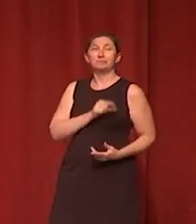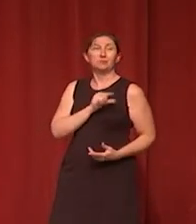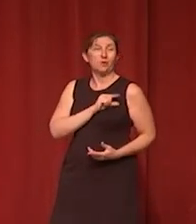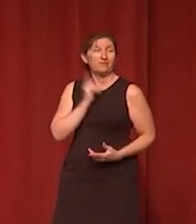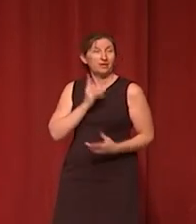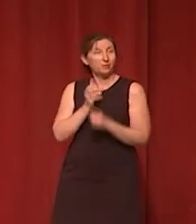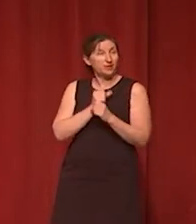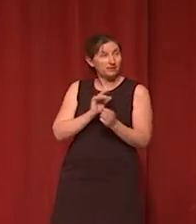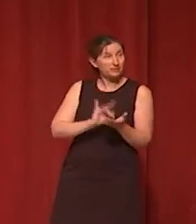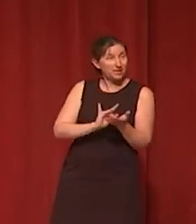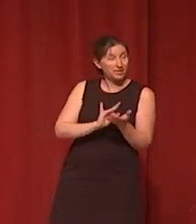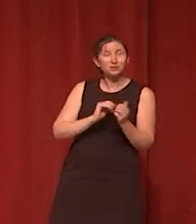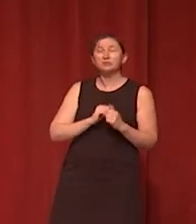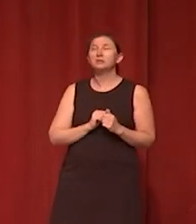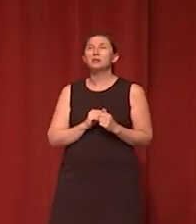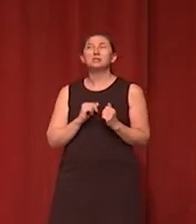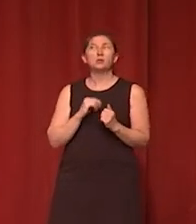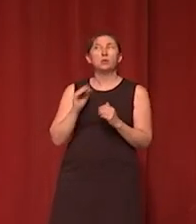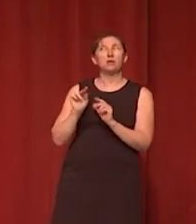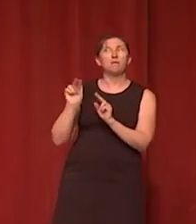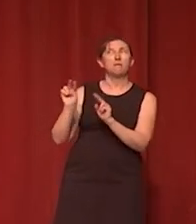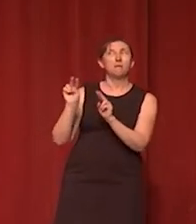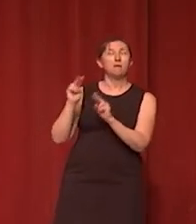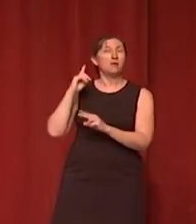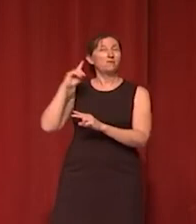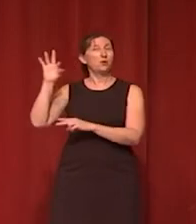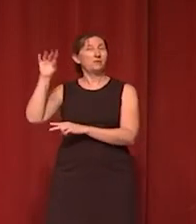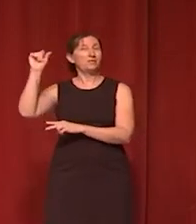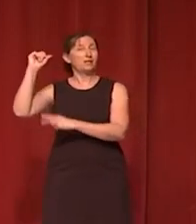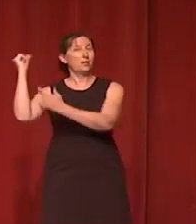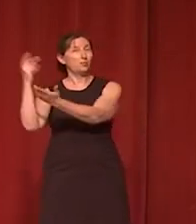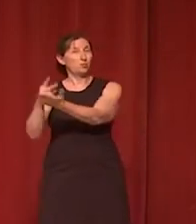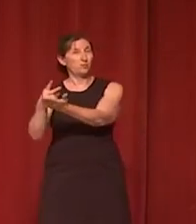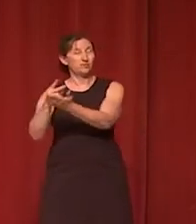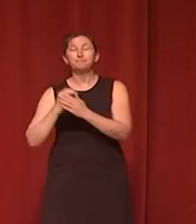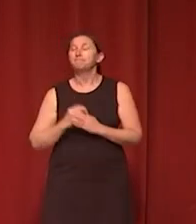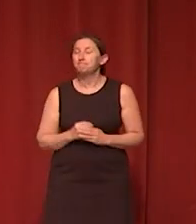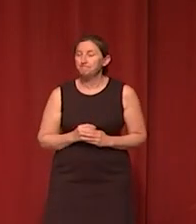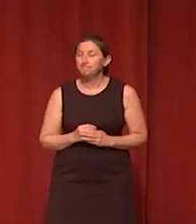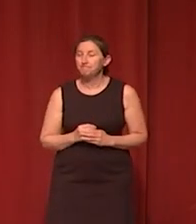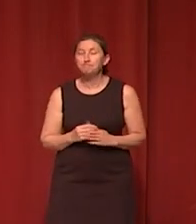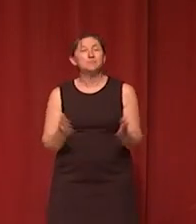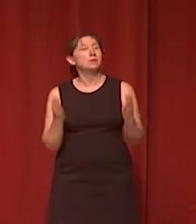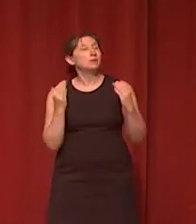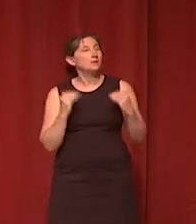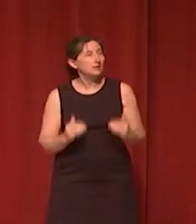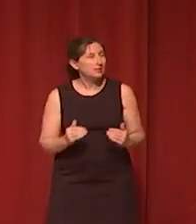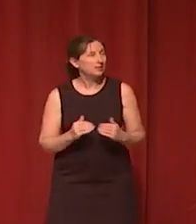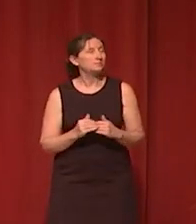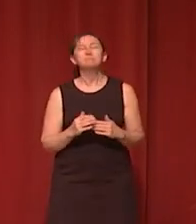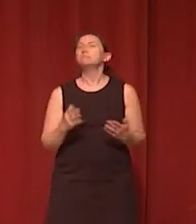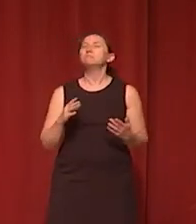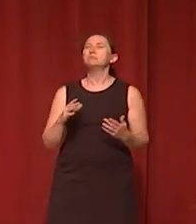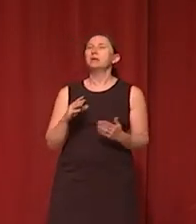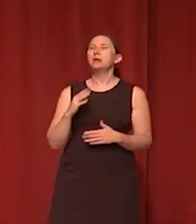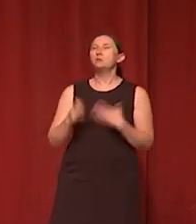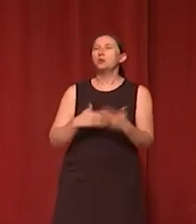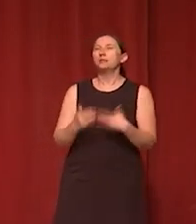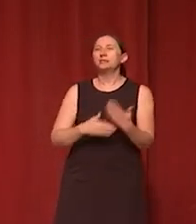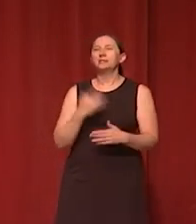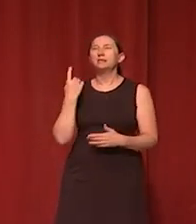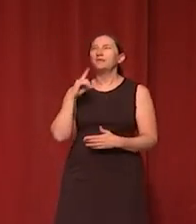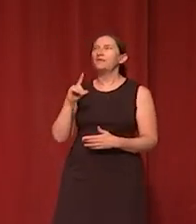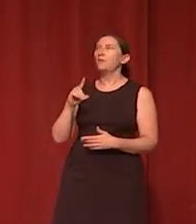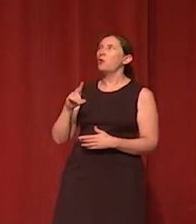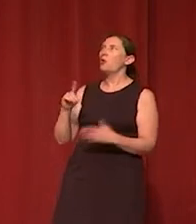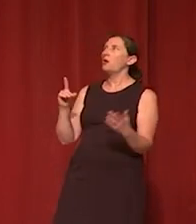when that approval happens. And when it does, then we also have a formal process where our specialists will request addition to formulary.